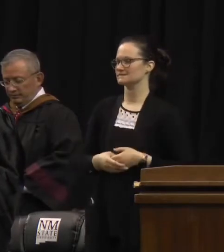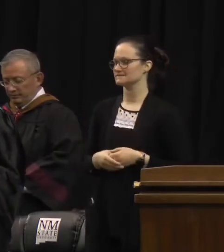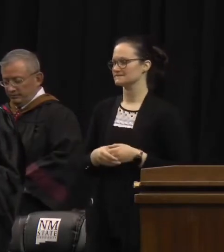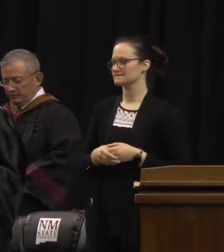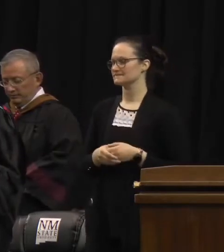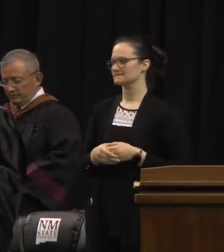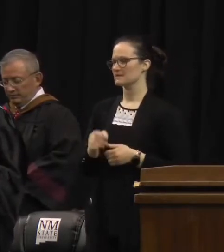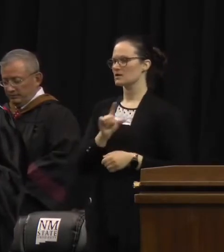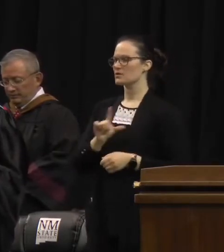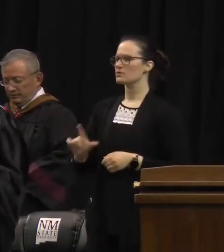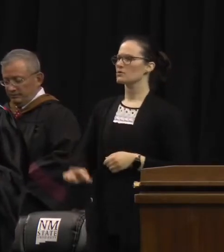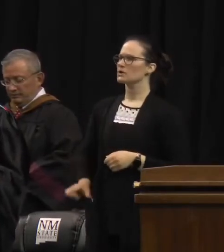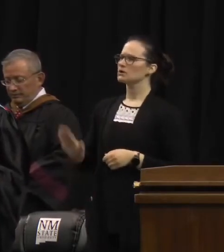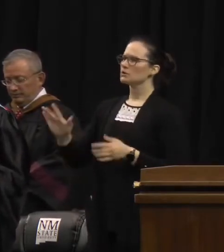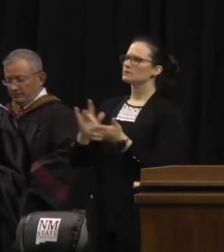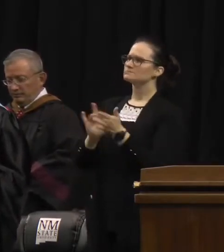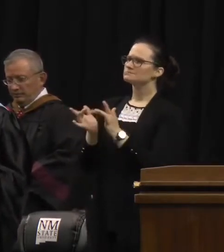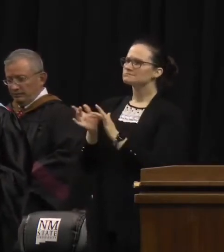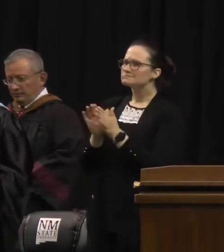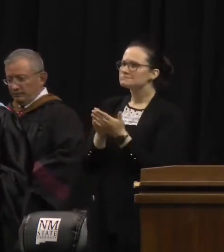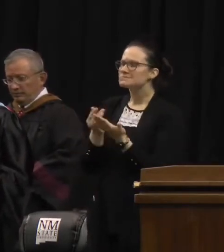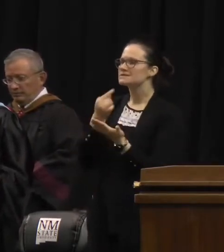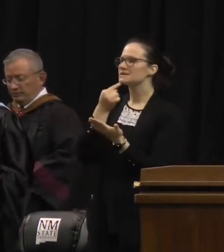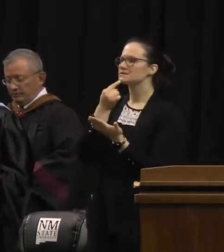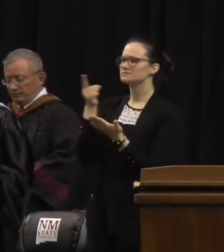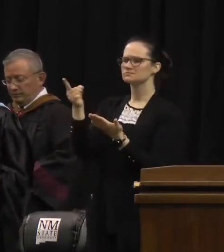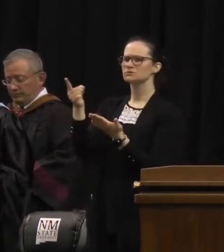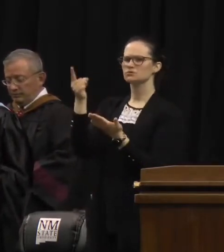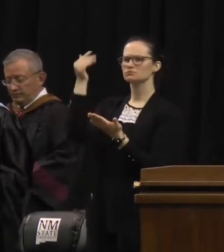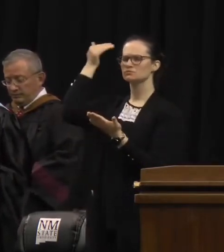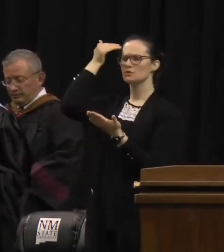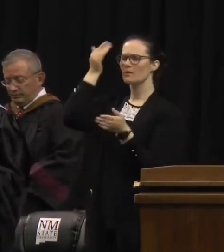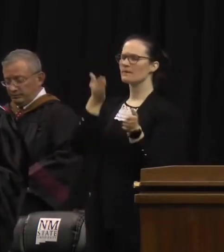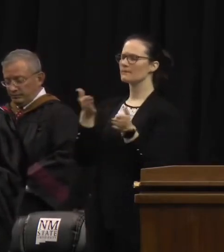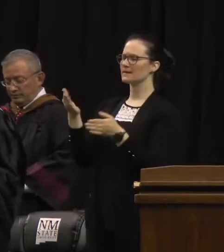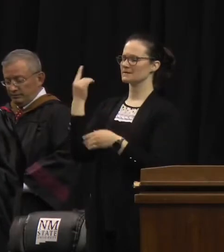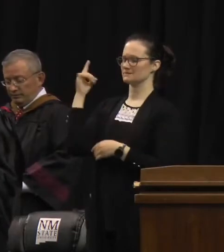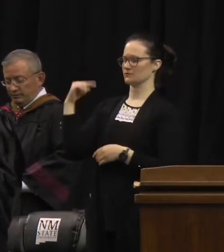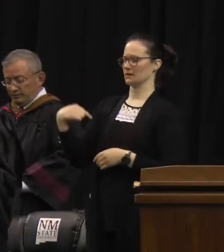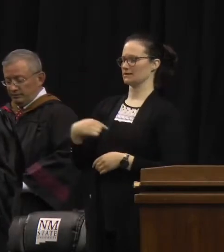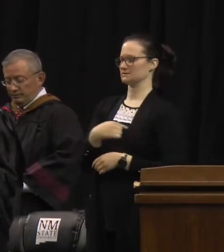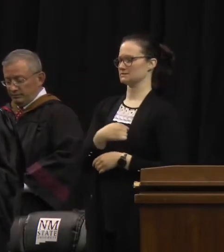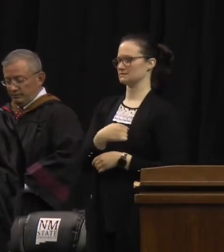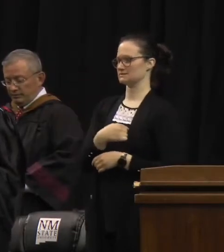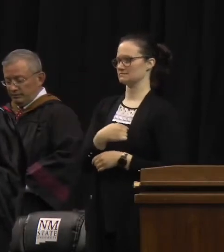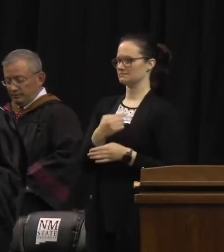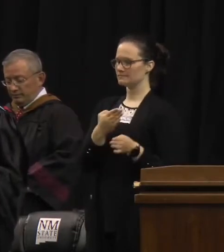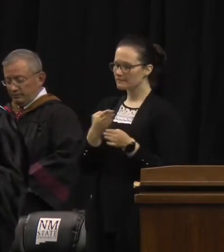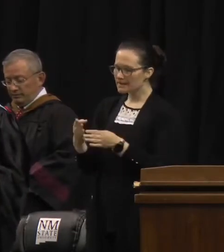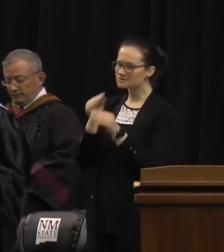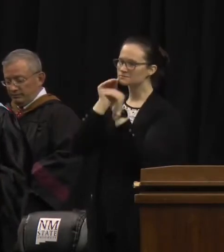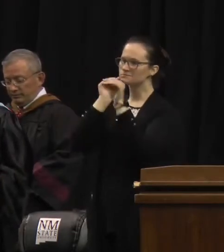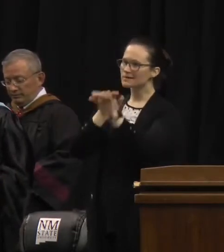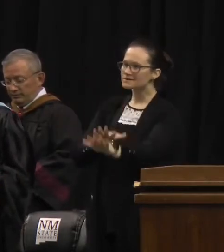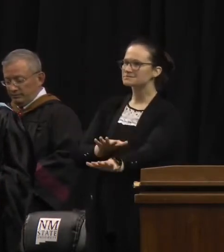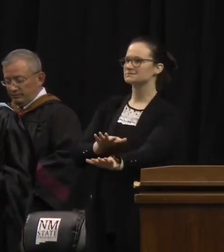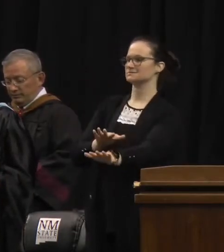Lord, your word tells us that you know the plans that you have for us. Plans to bless